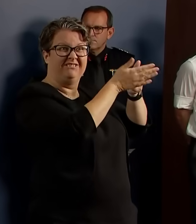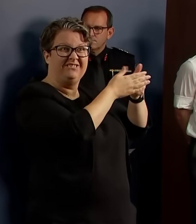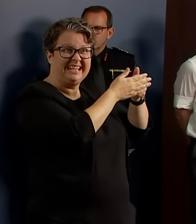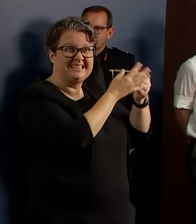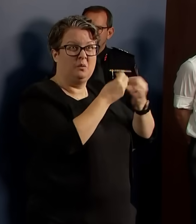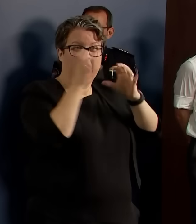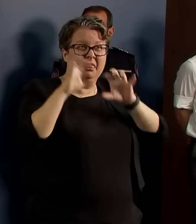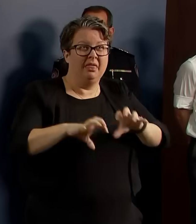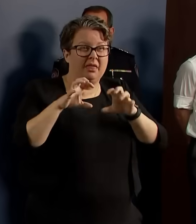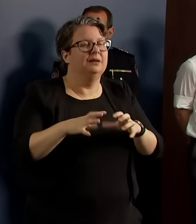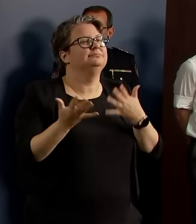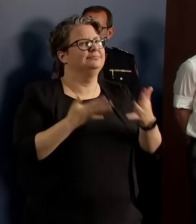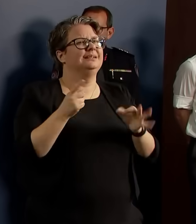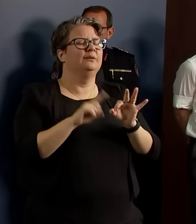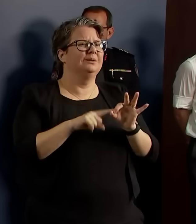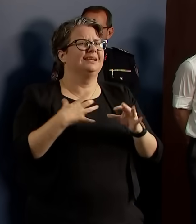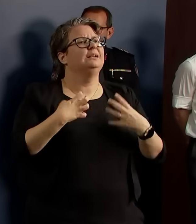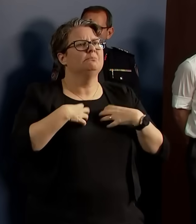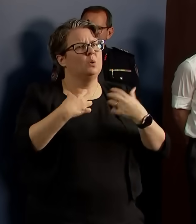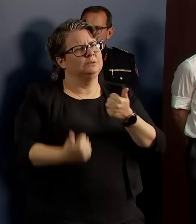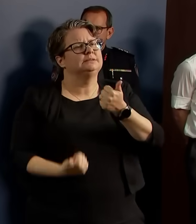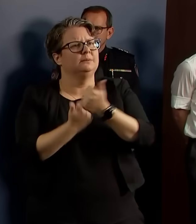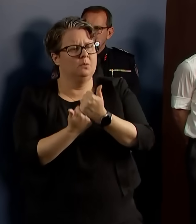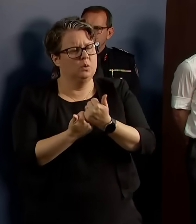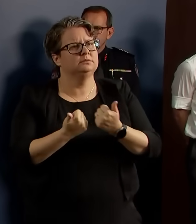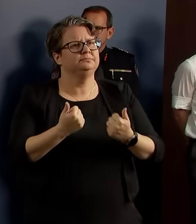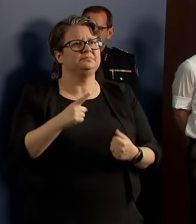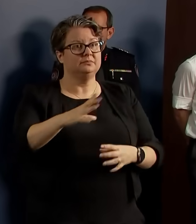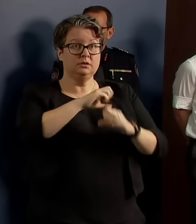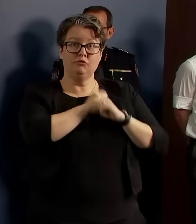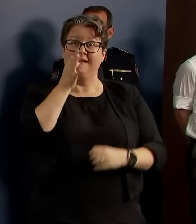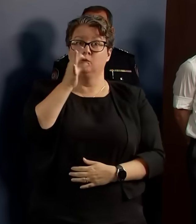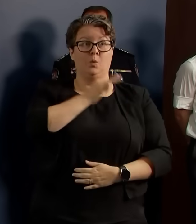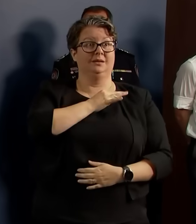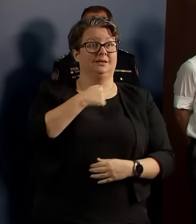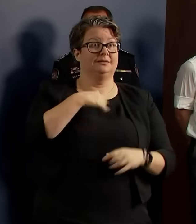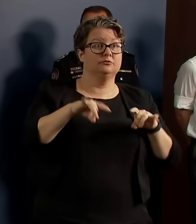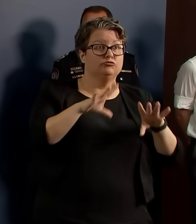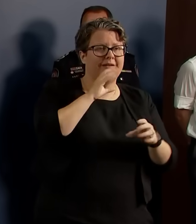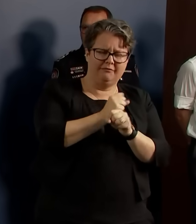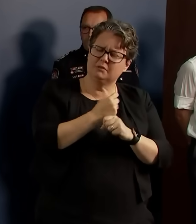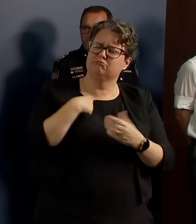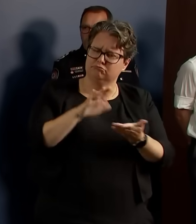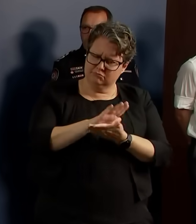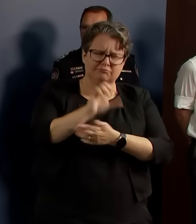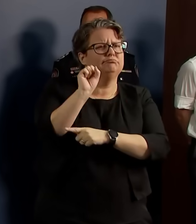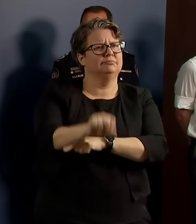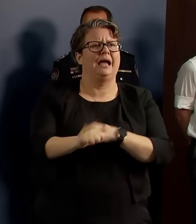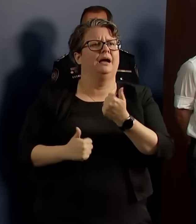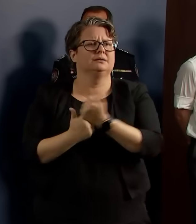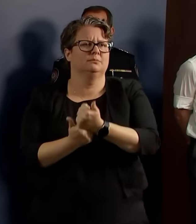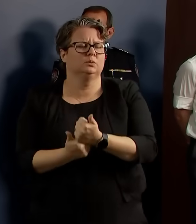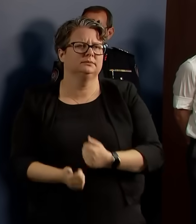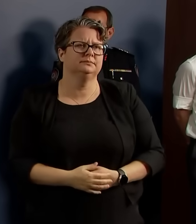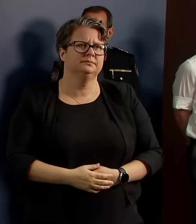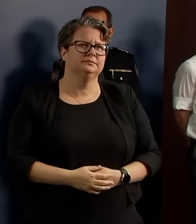frankly, Queensland did need a bit of a hand with extra resources, and they were brave enough to ask, and we were happy to deliver with that support as well.